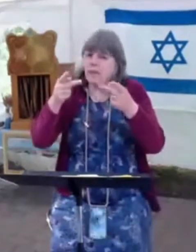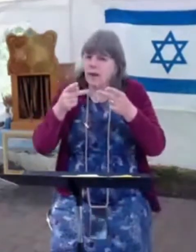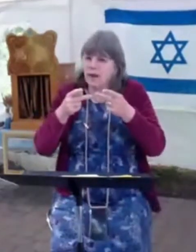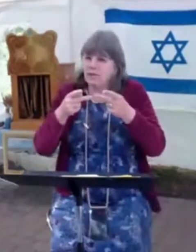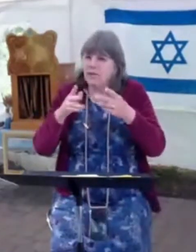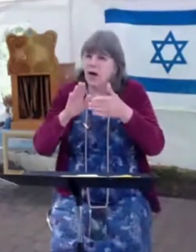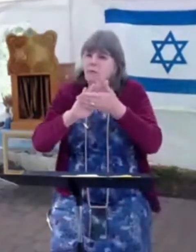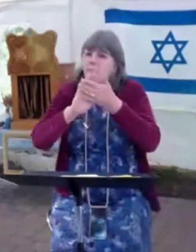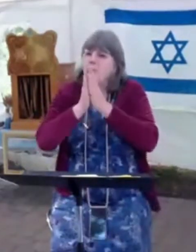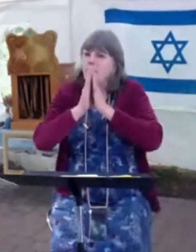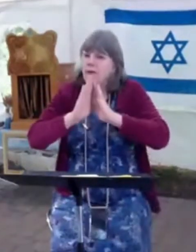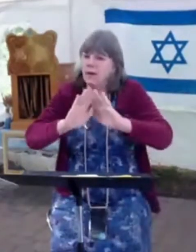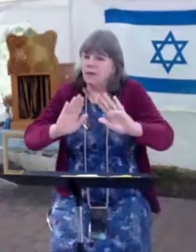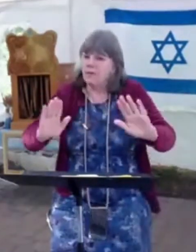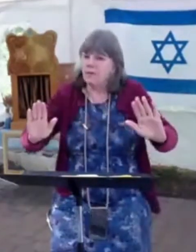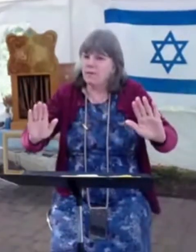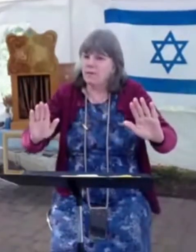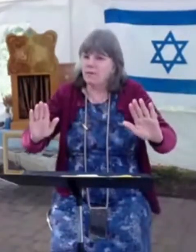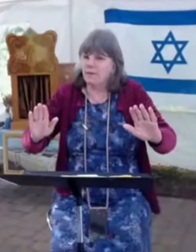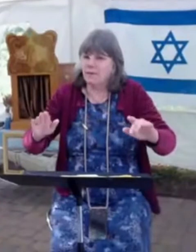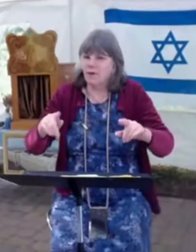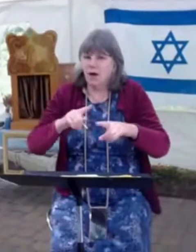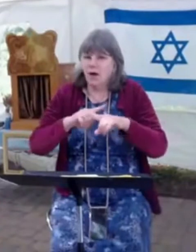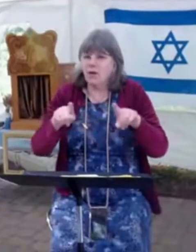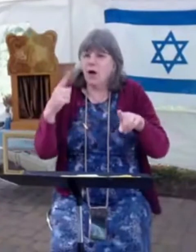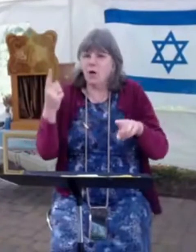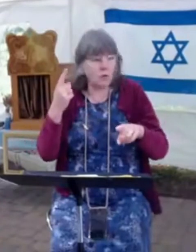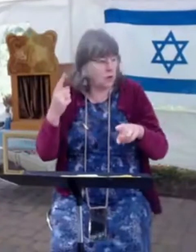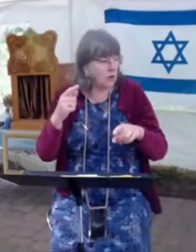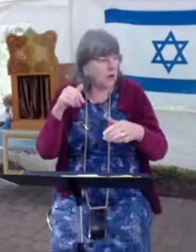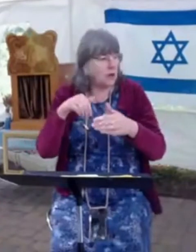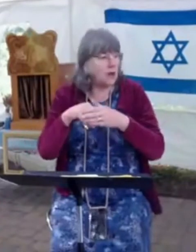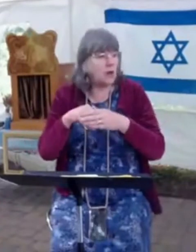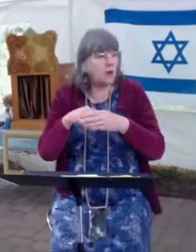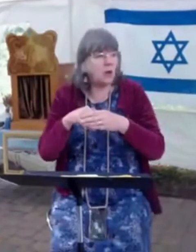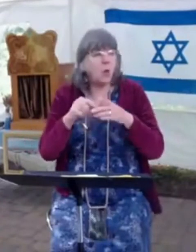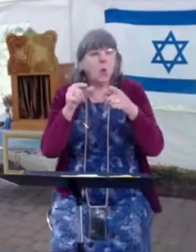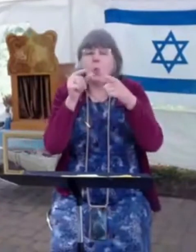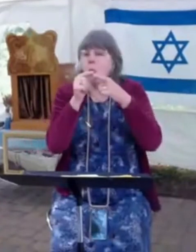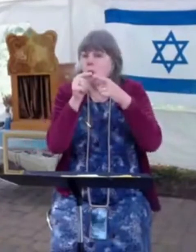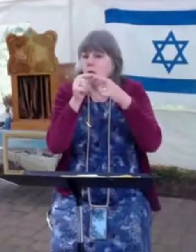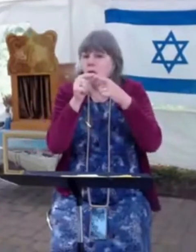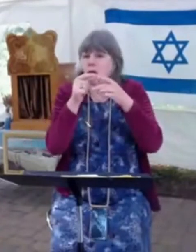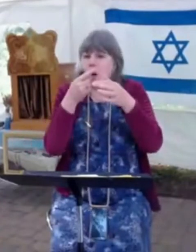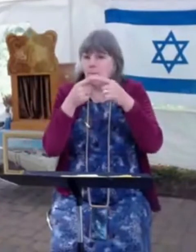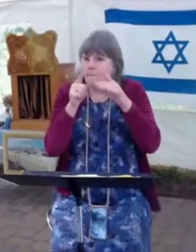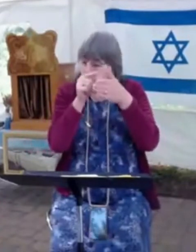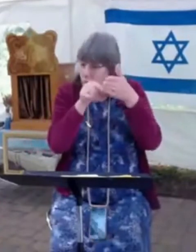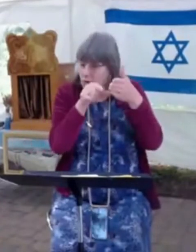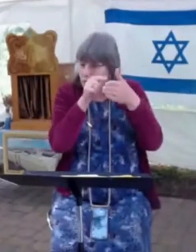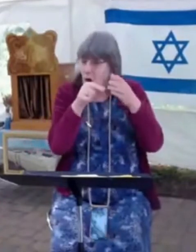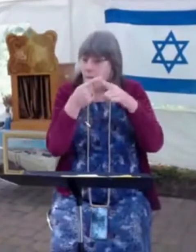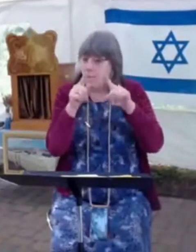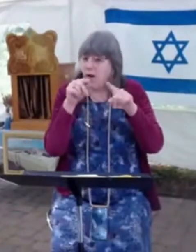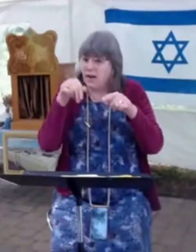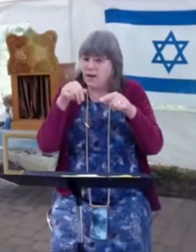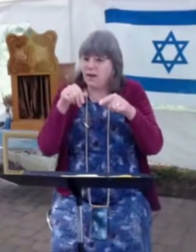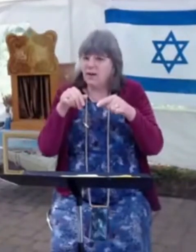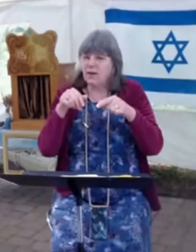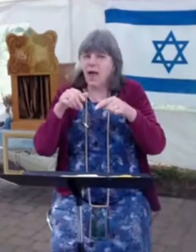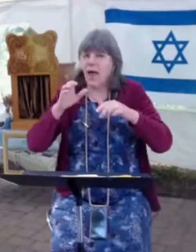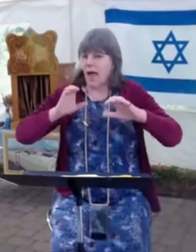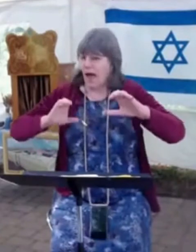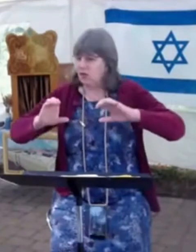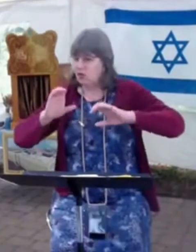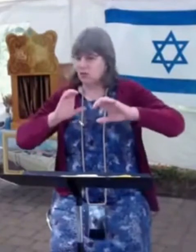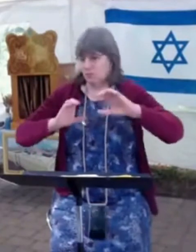words, but mostly in deeds. In his days, People needed food, healing, advice on how to live under Roman